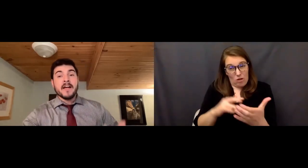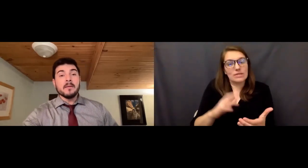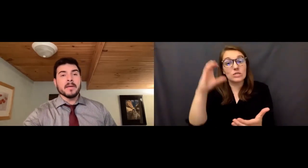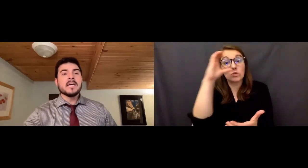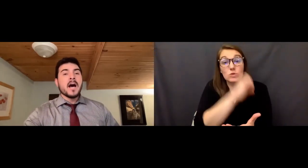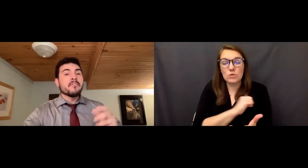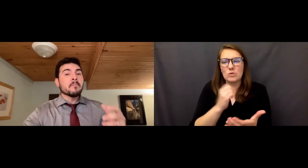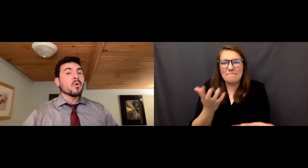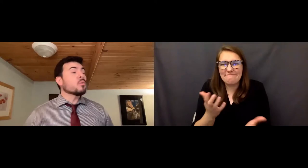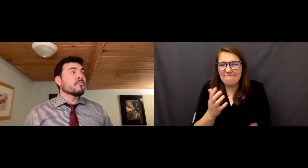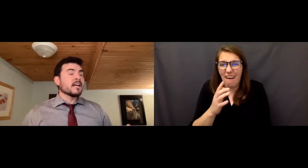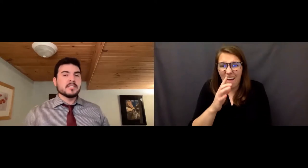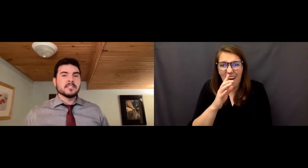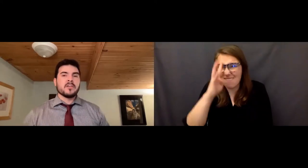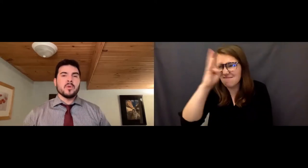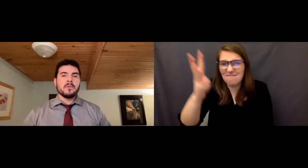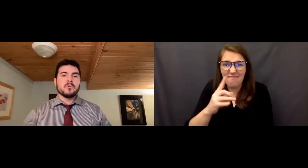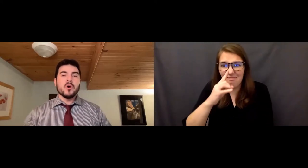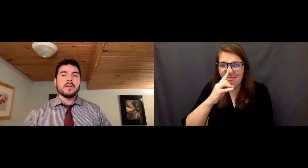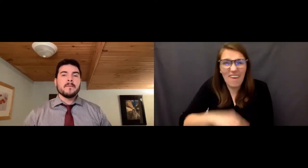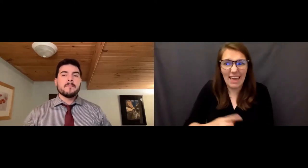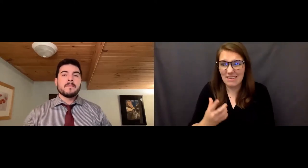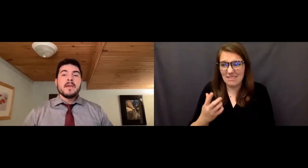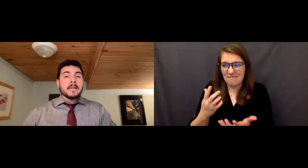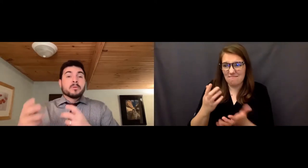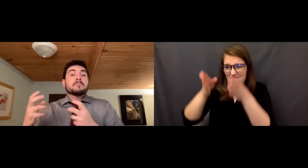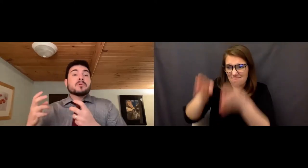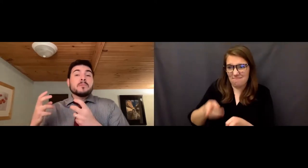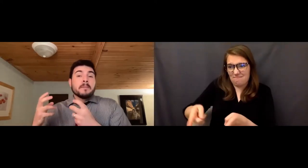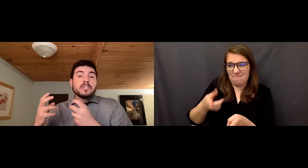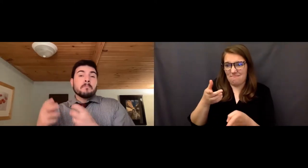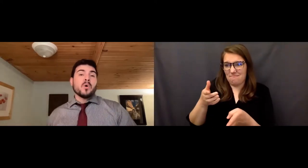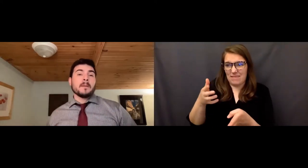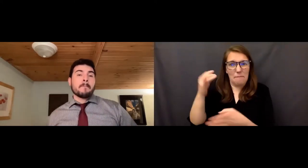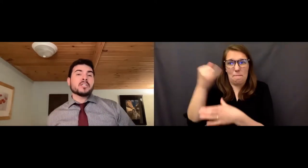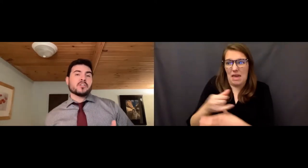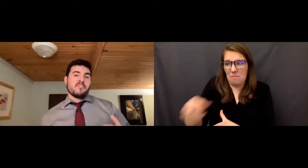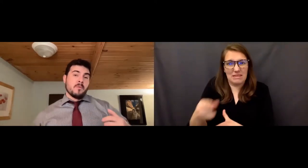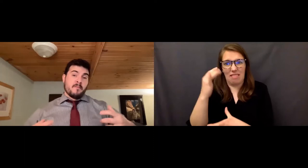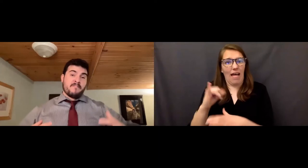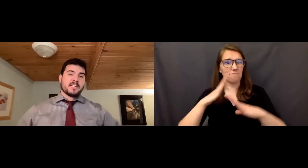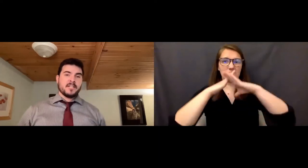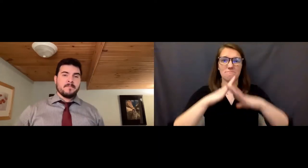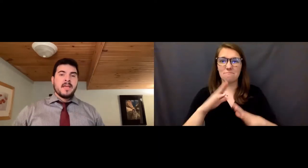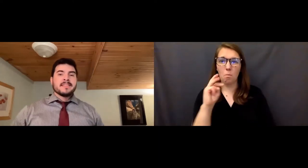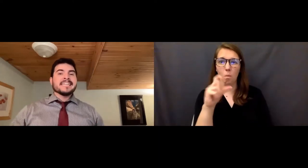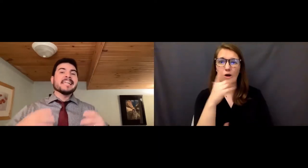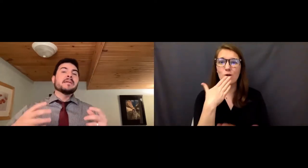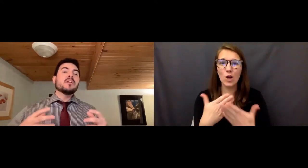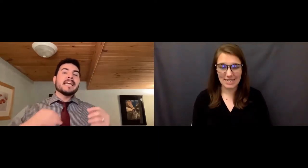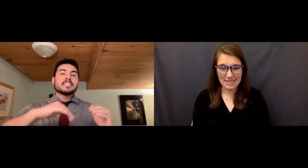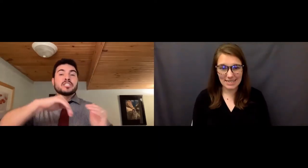and the development of their moral reflections on the human good. They presuppose a picture of human perfection